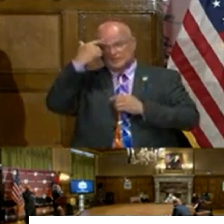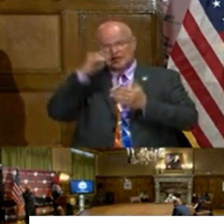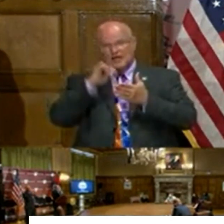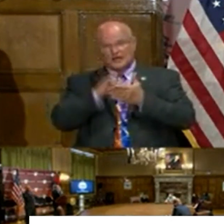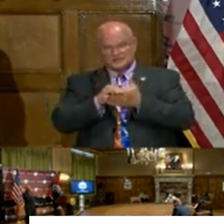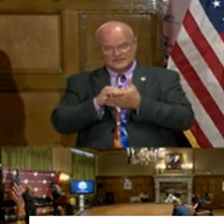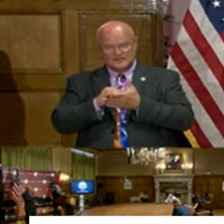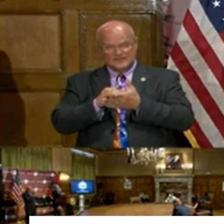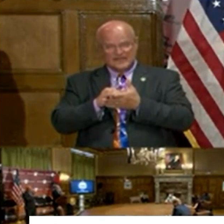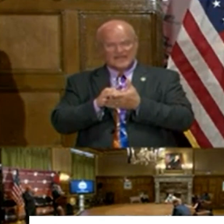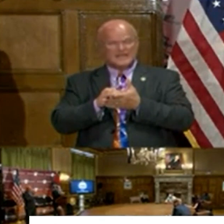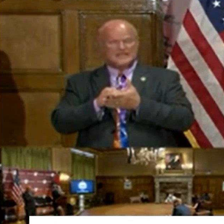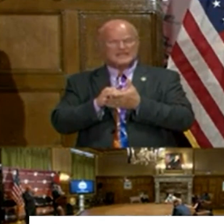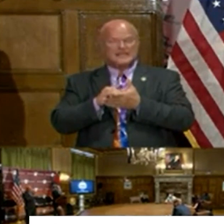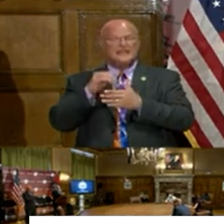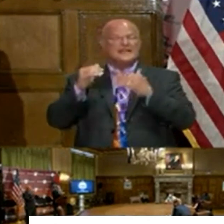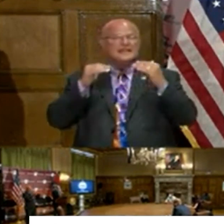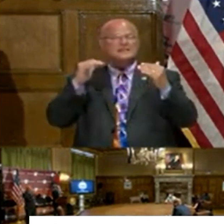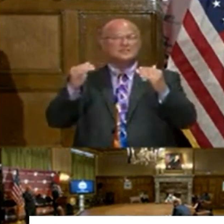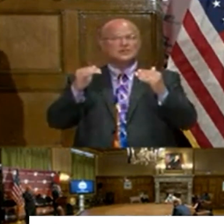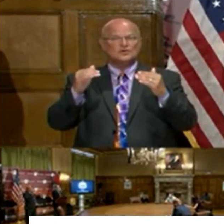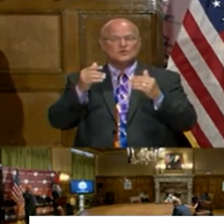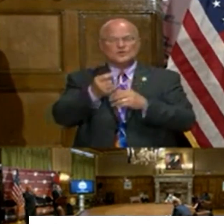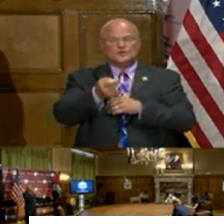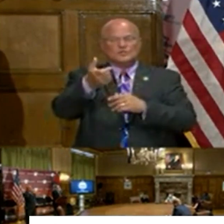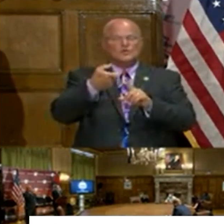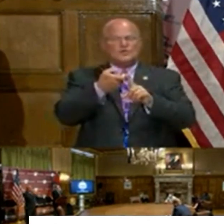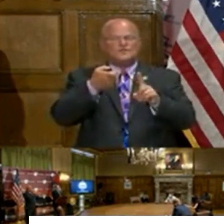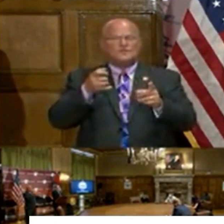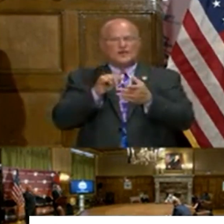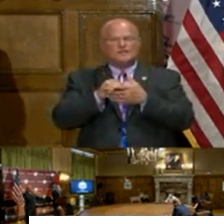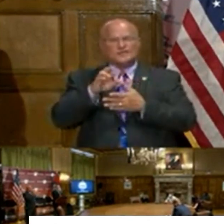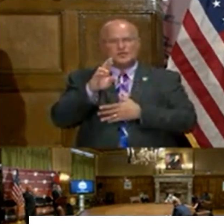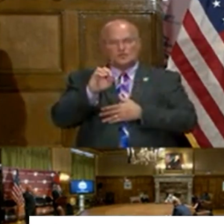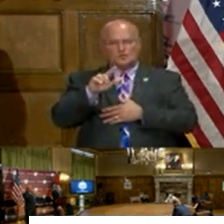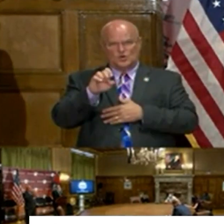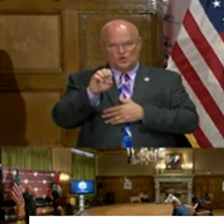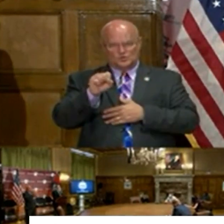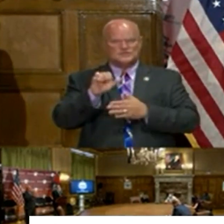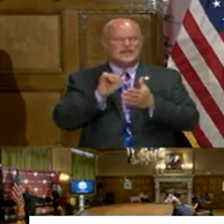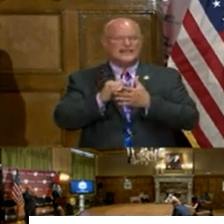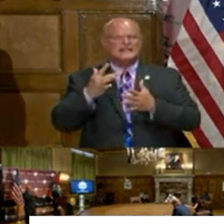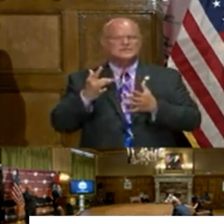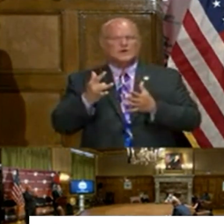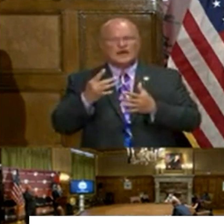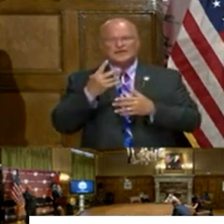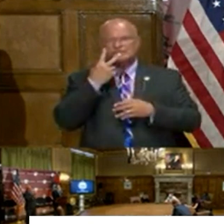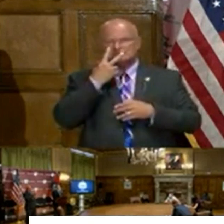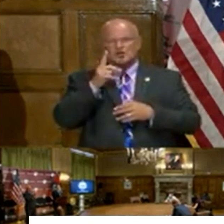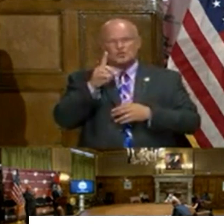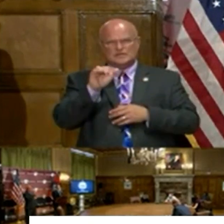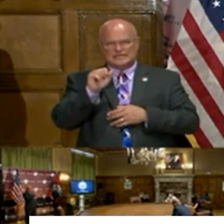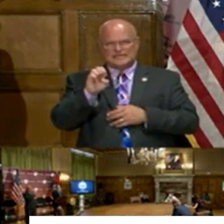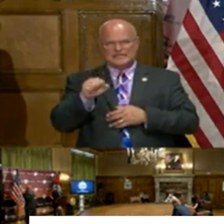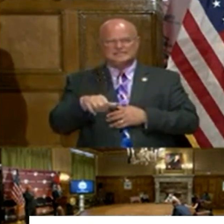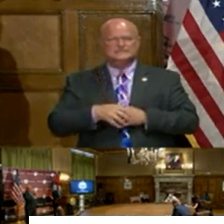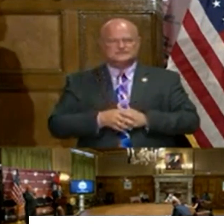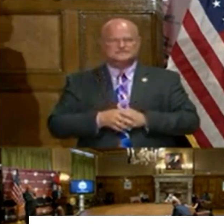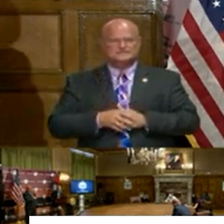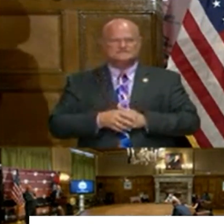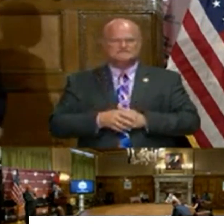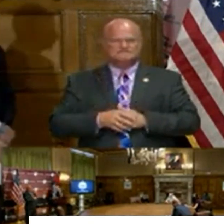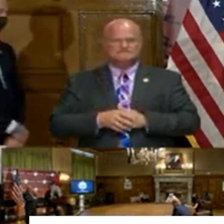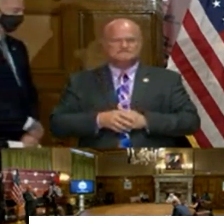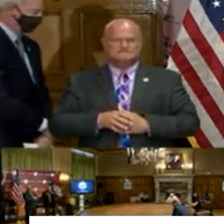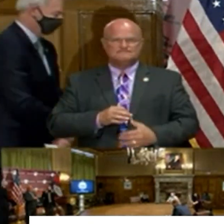that adult was removed from the rolls. So that's why you saw that one case down. Thank you.